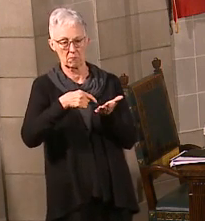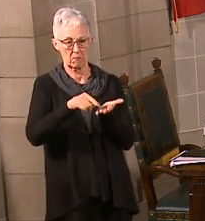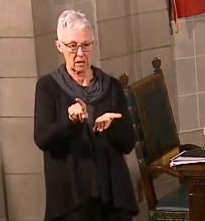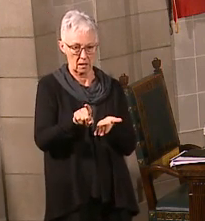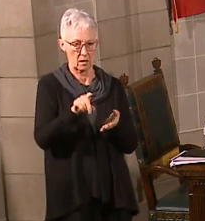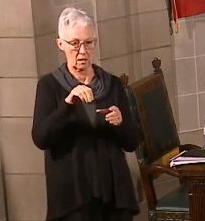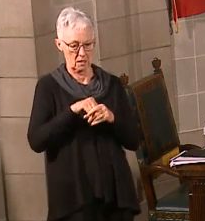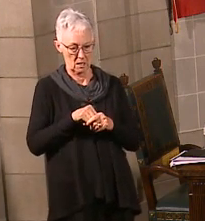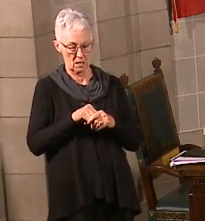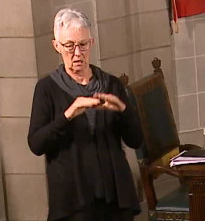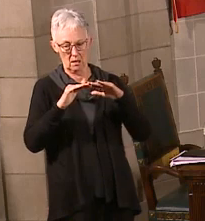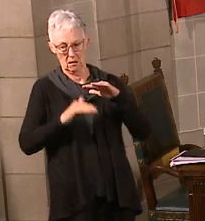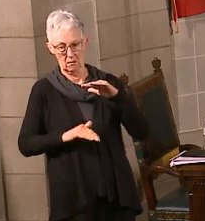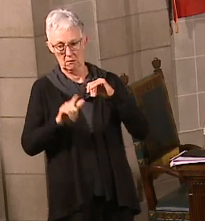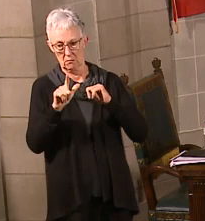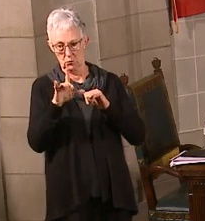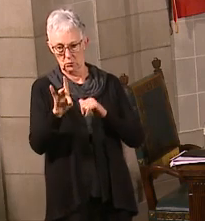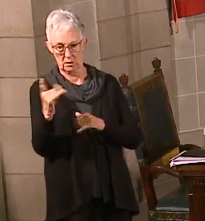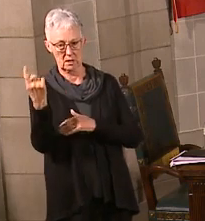goal.